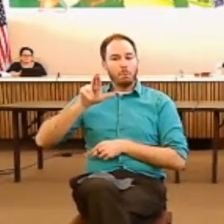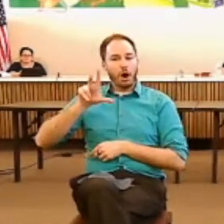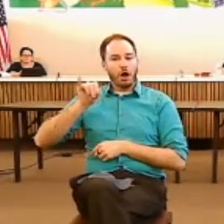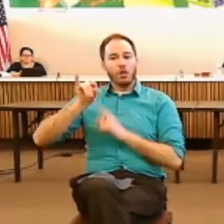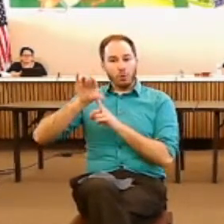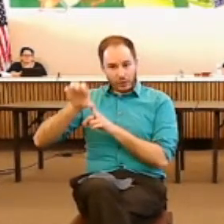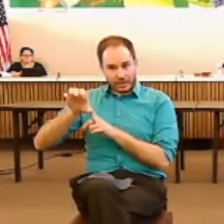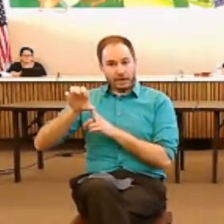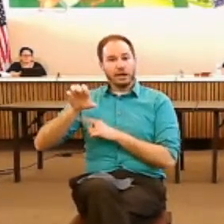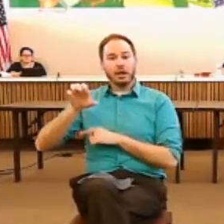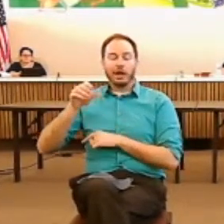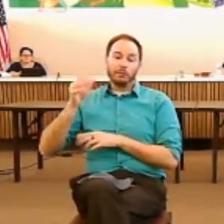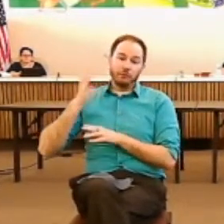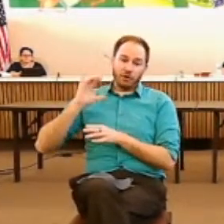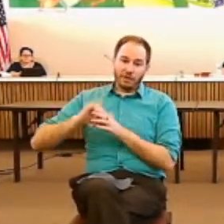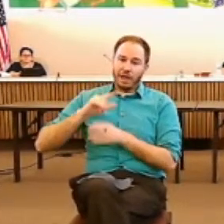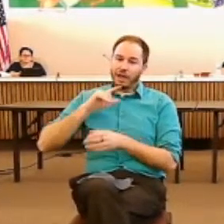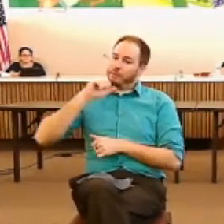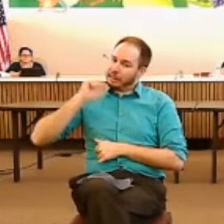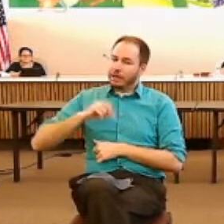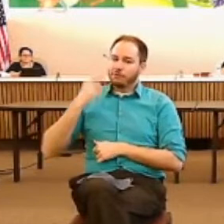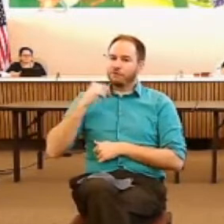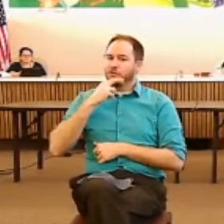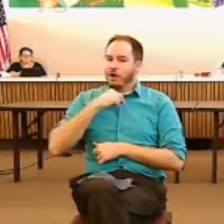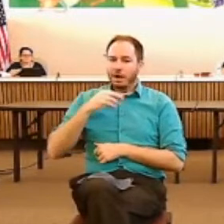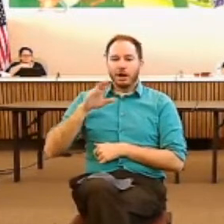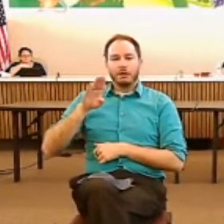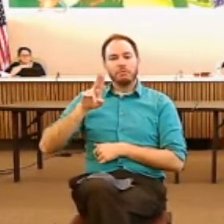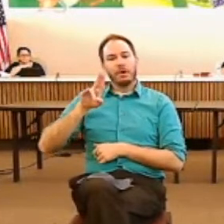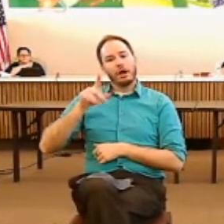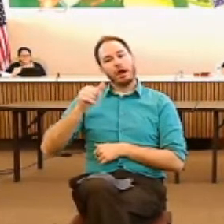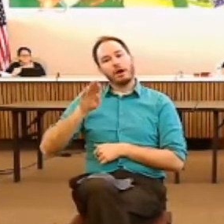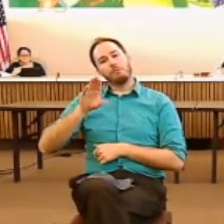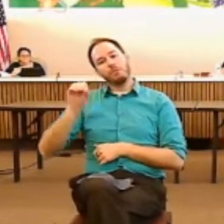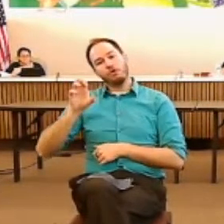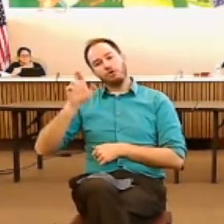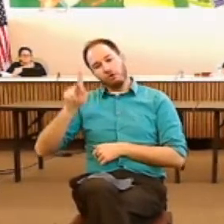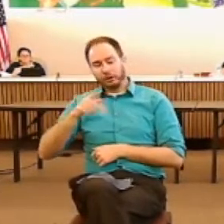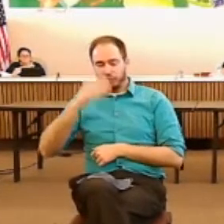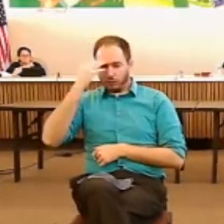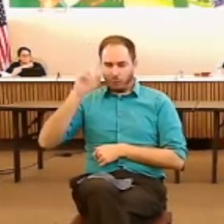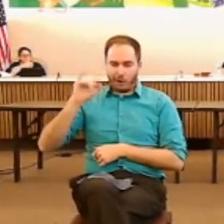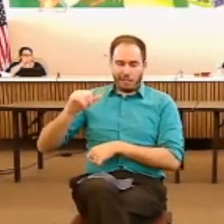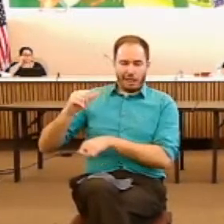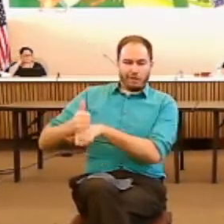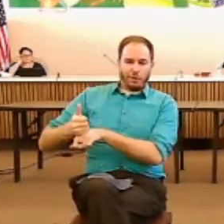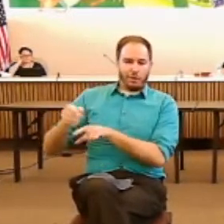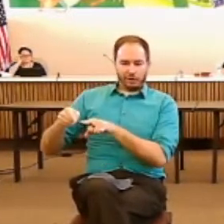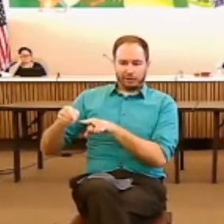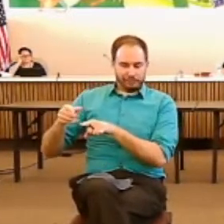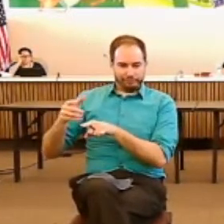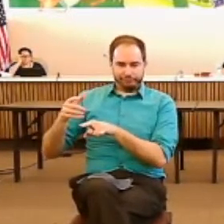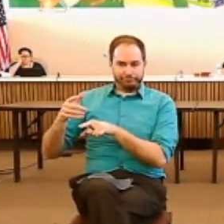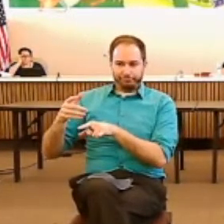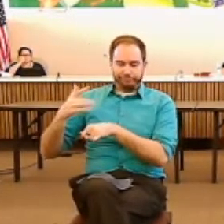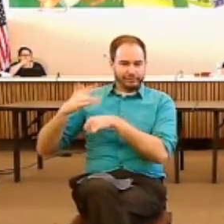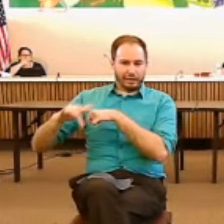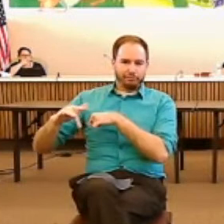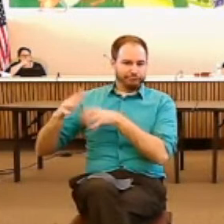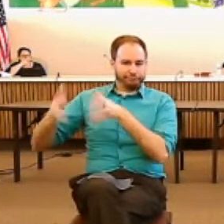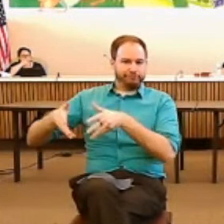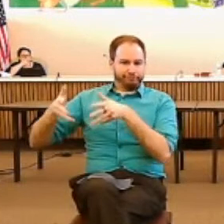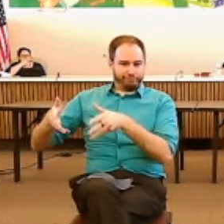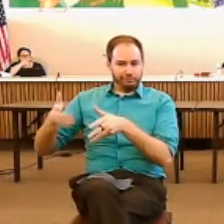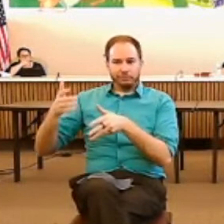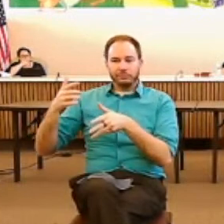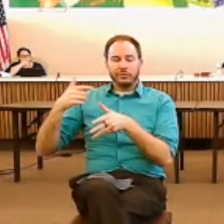the most beloved restaurant my kids have ever gone to, Bugaboo Creek. So you're familiar with the site. Having done